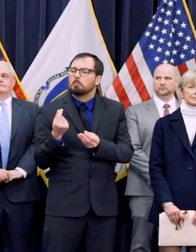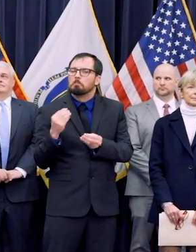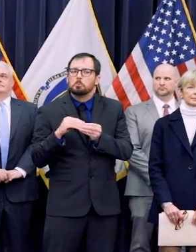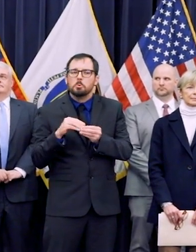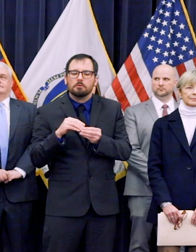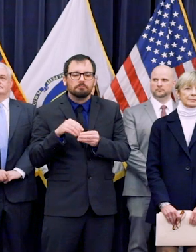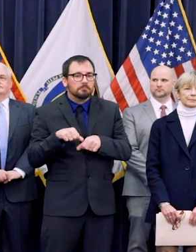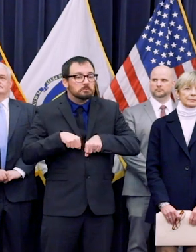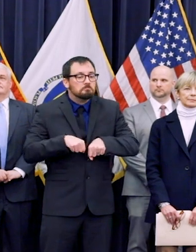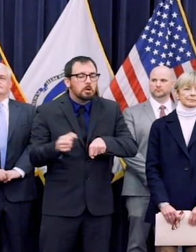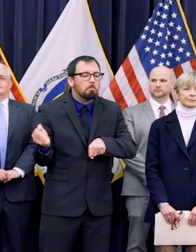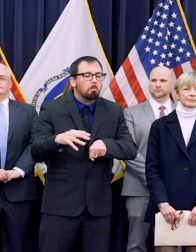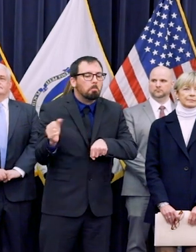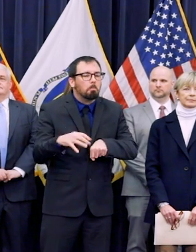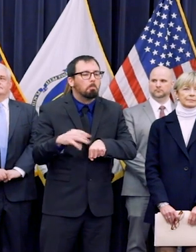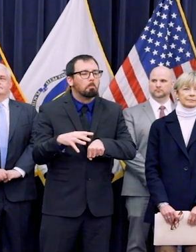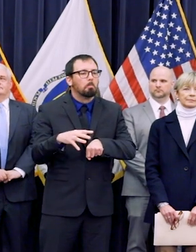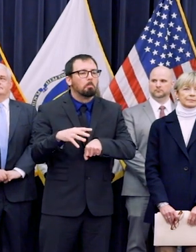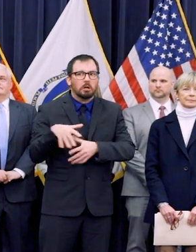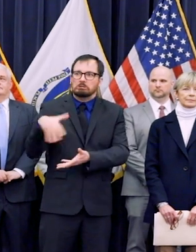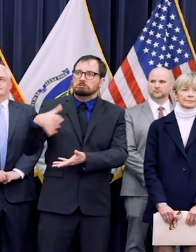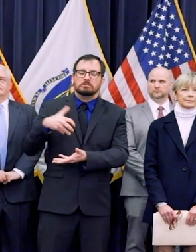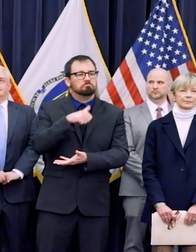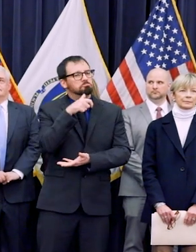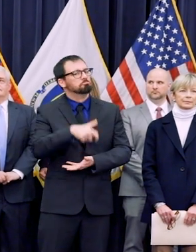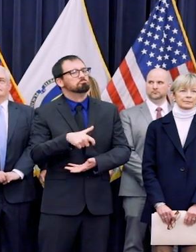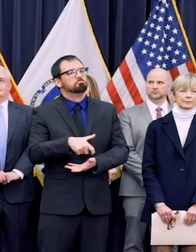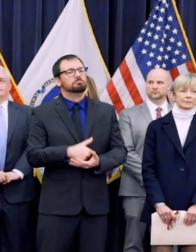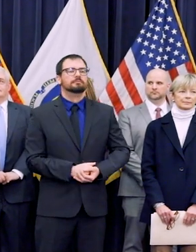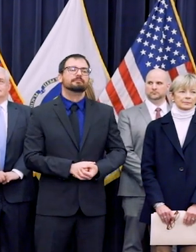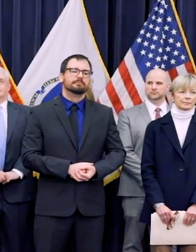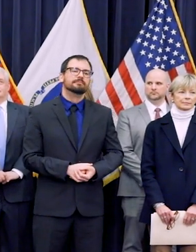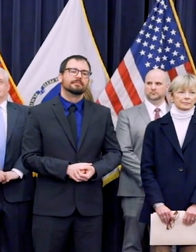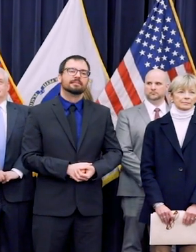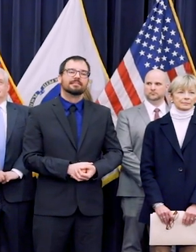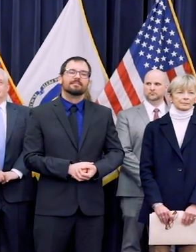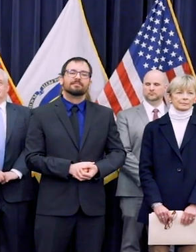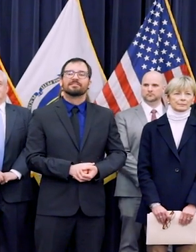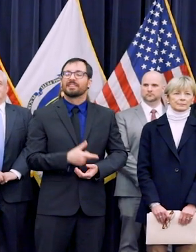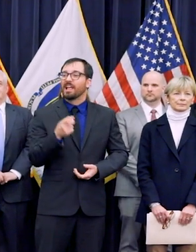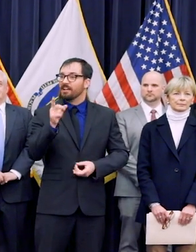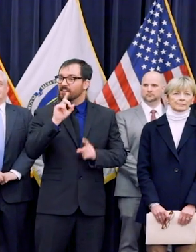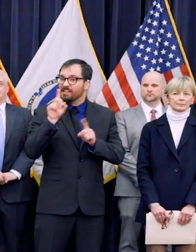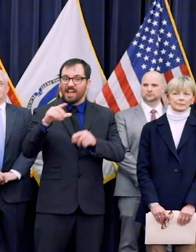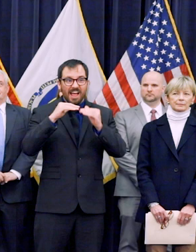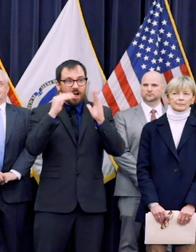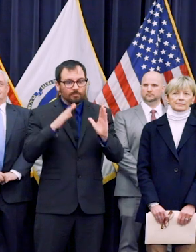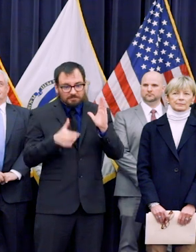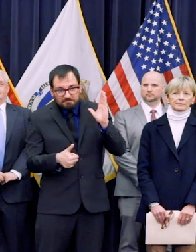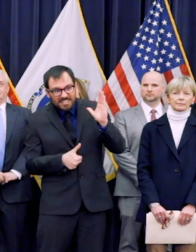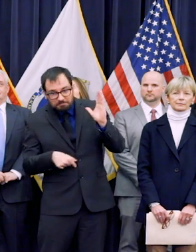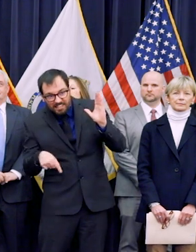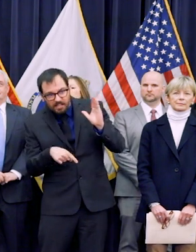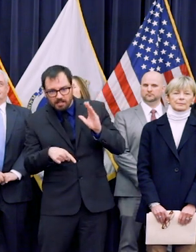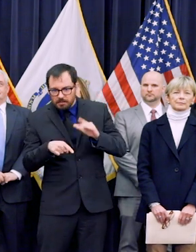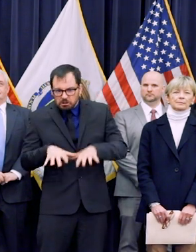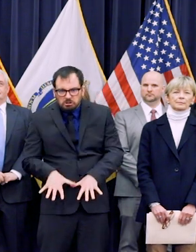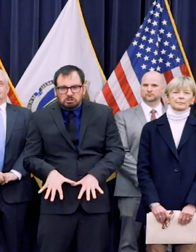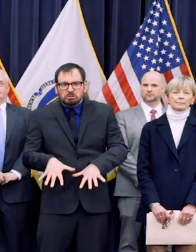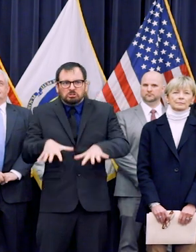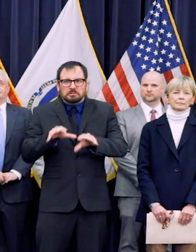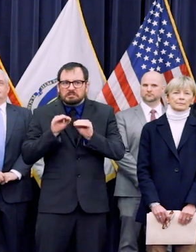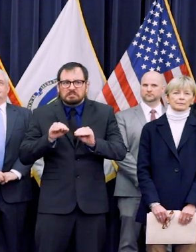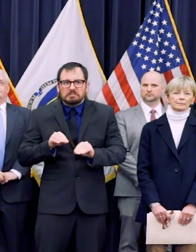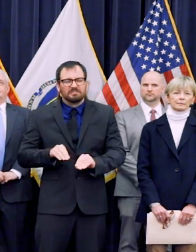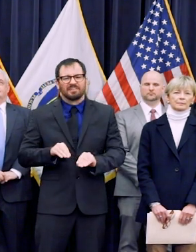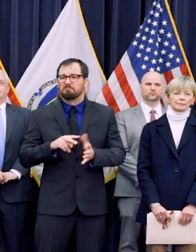But filling your basement with 2 years worth of canned soup just means your neighbor will have to go without.